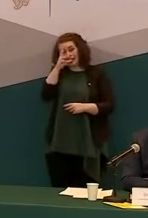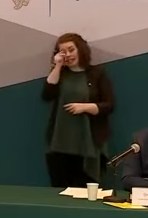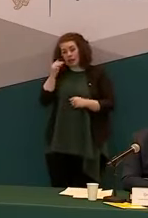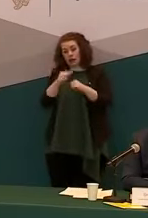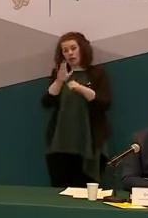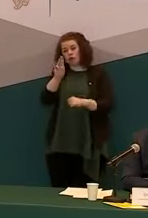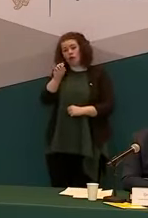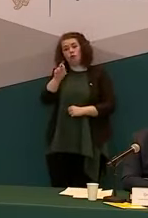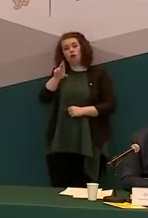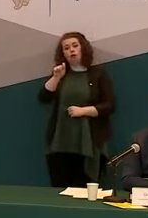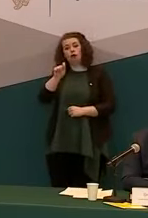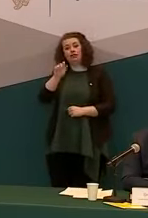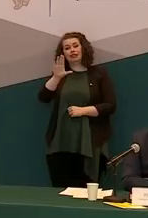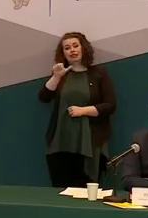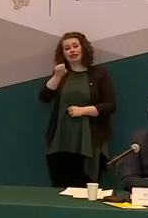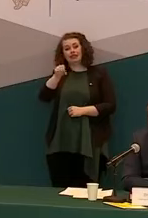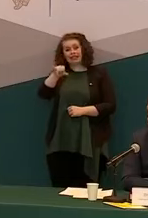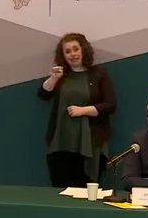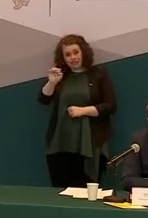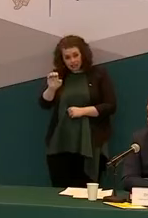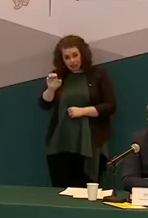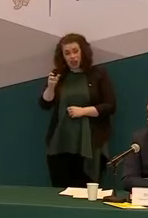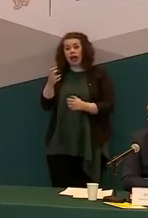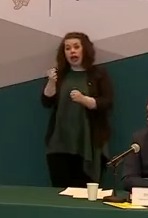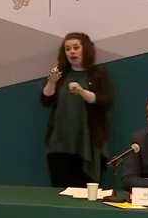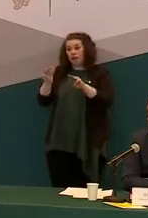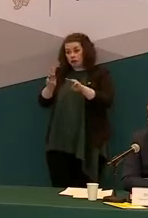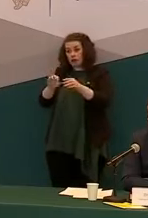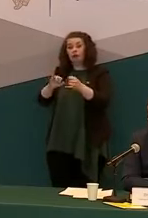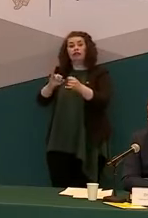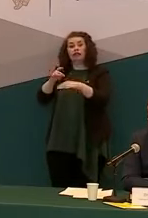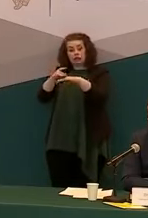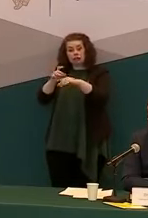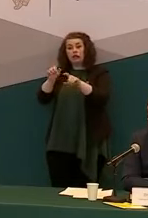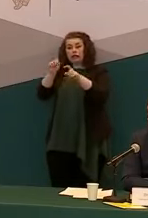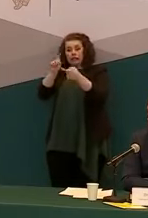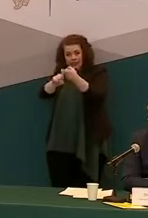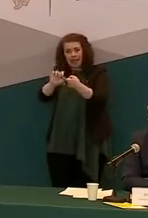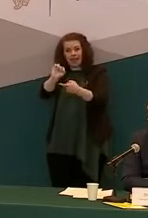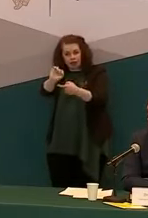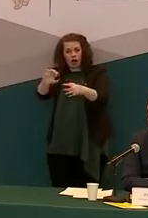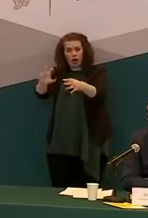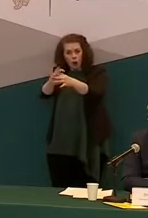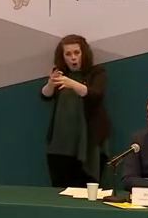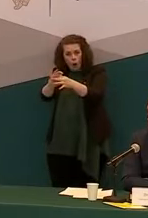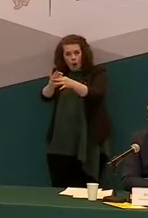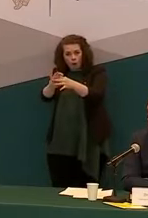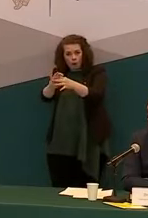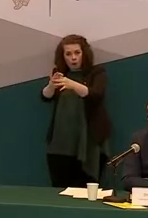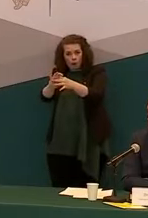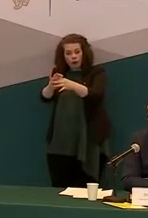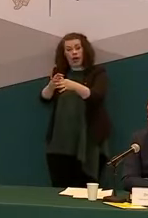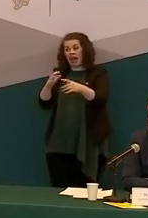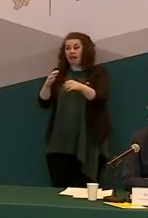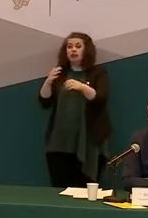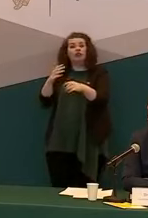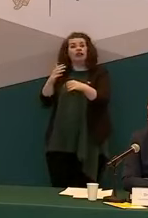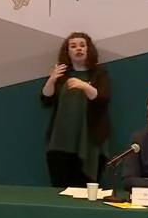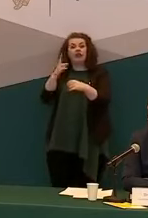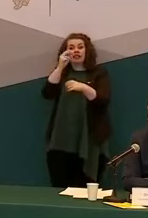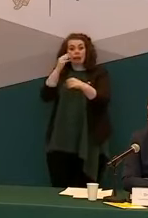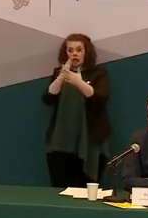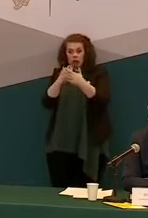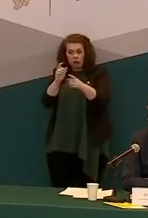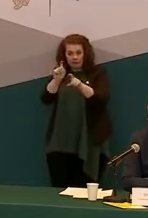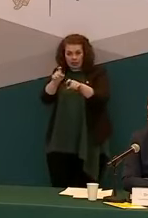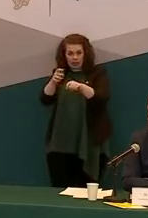example of the patients staying in their home, where they've been cared for sometimes for up to 20 years, supported by acute